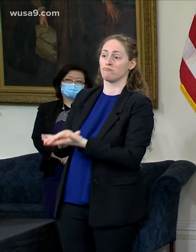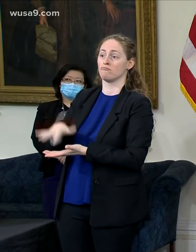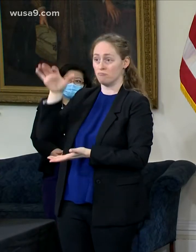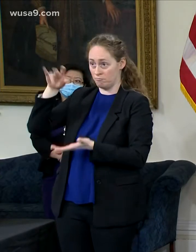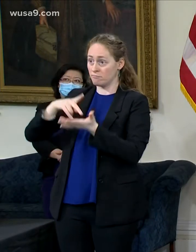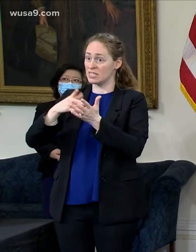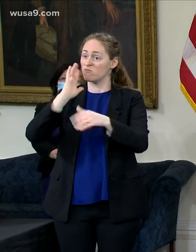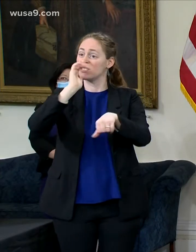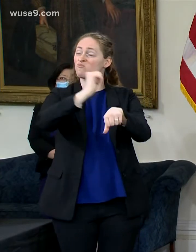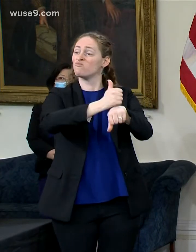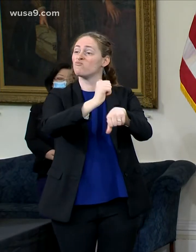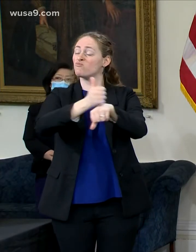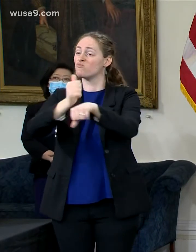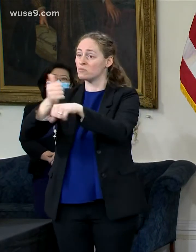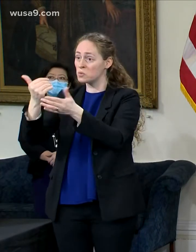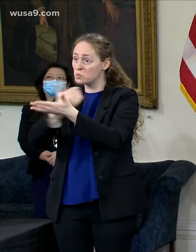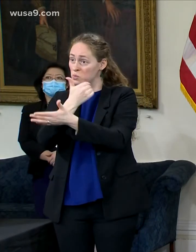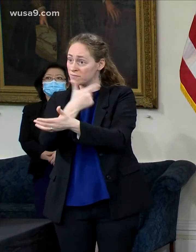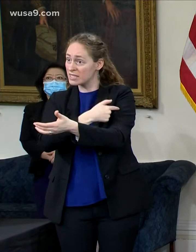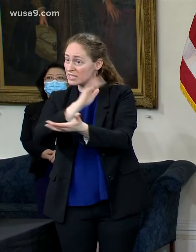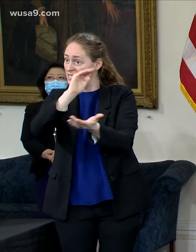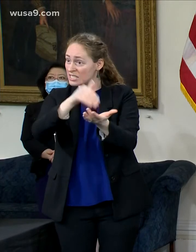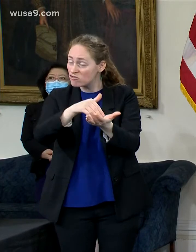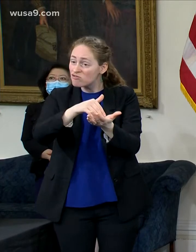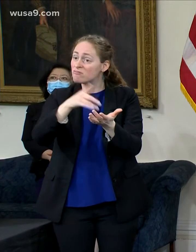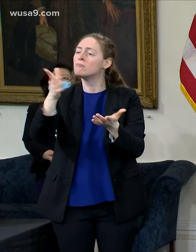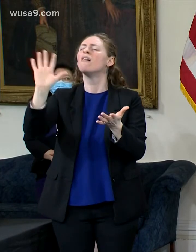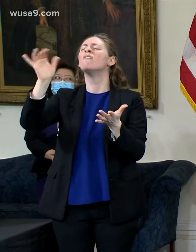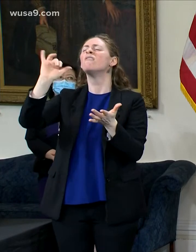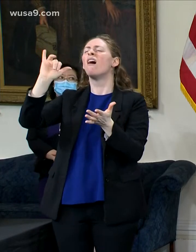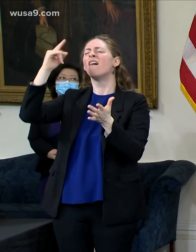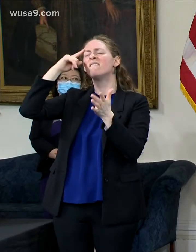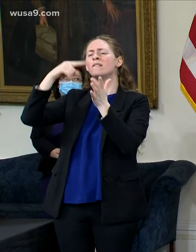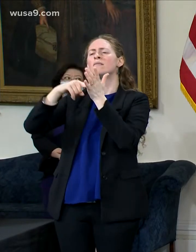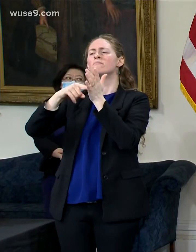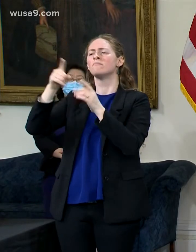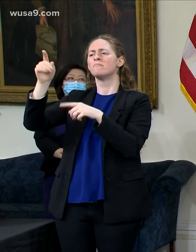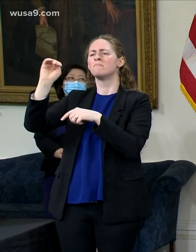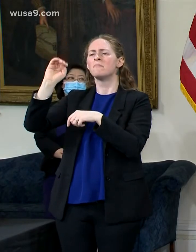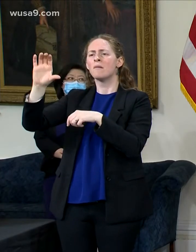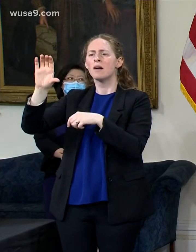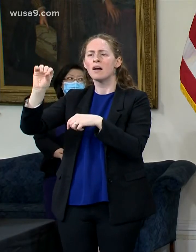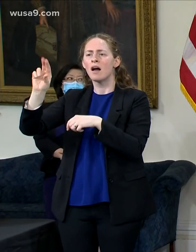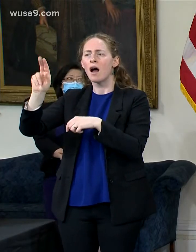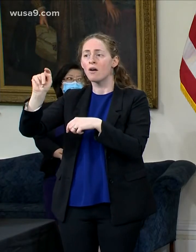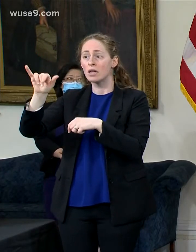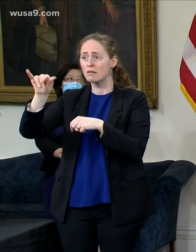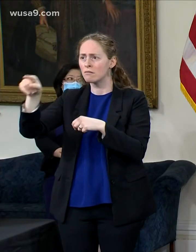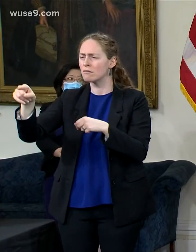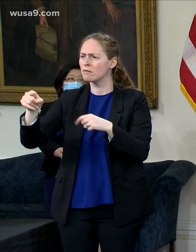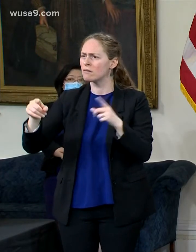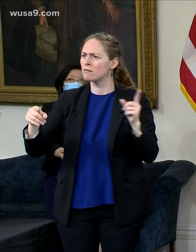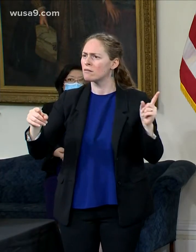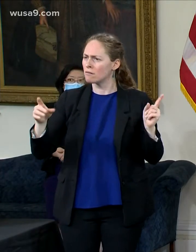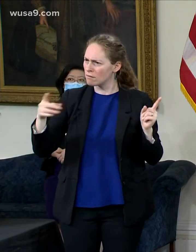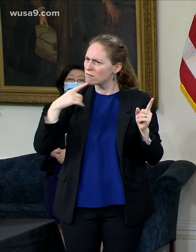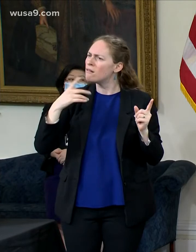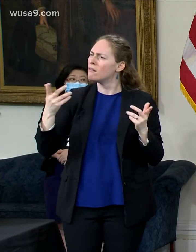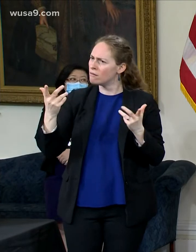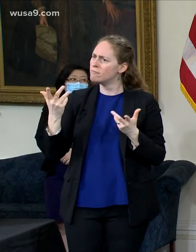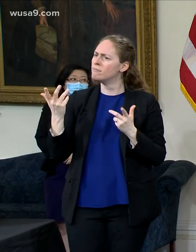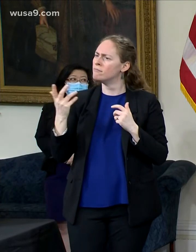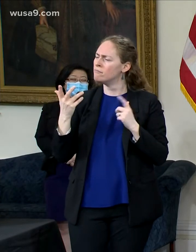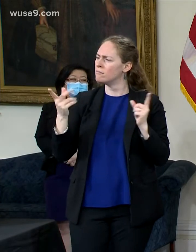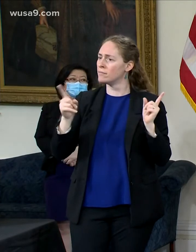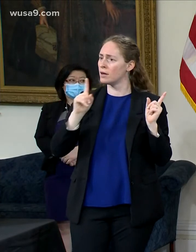the one that has been called for from Montgomery County officials for weeks now? Well, we've obviously been in discussions with all